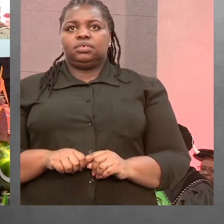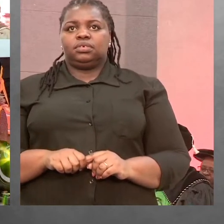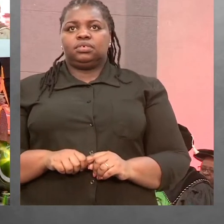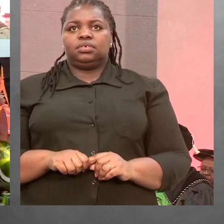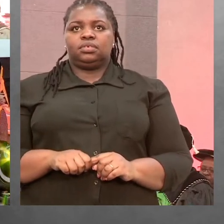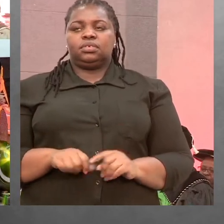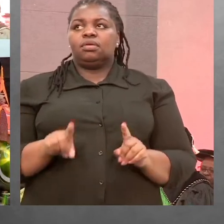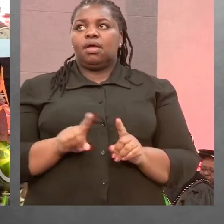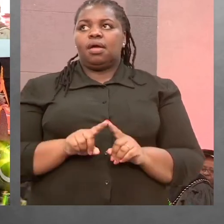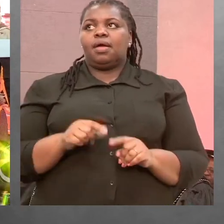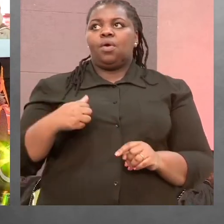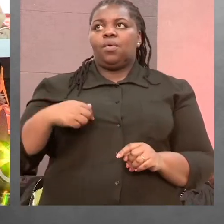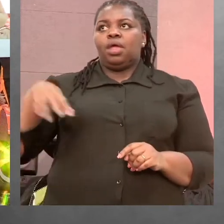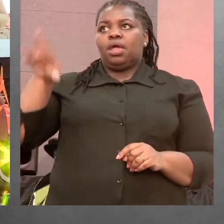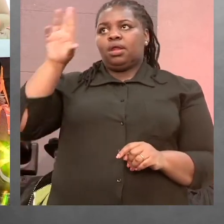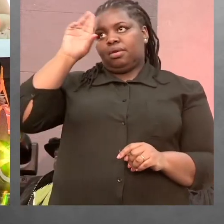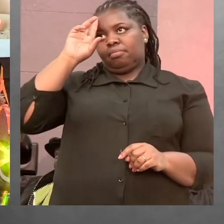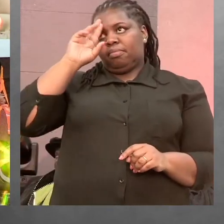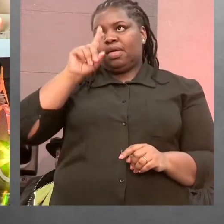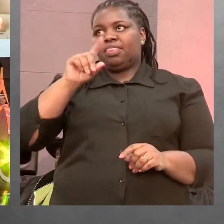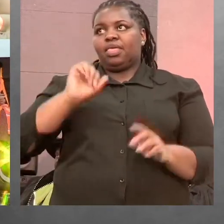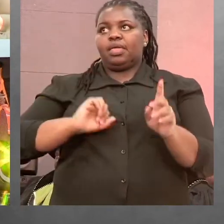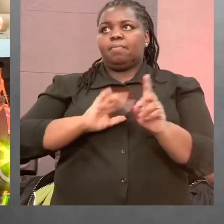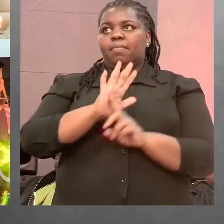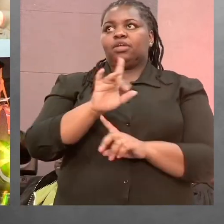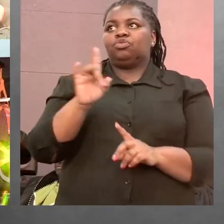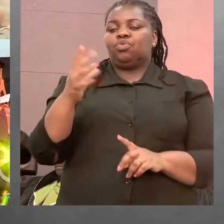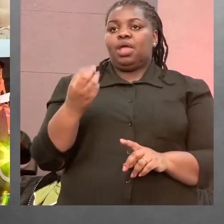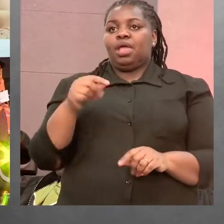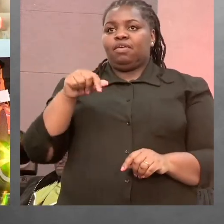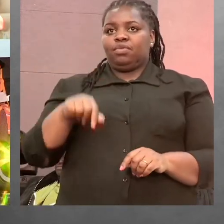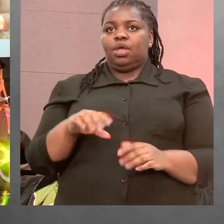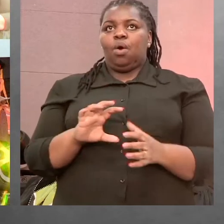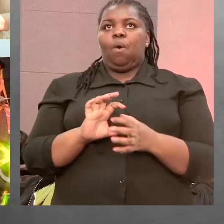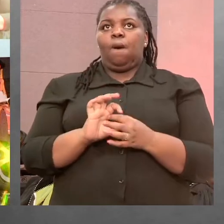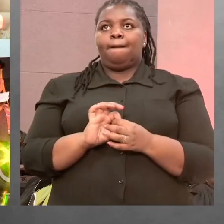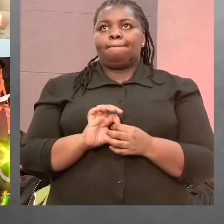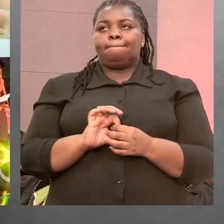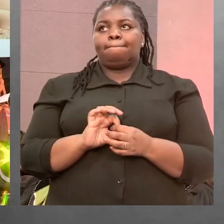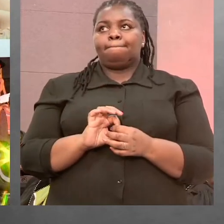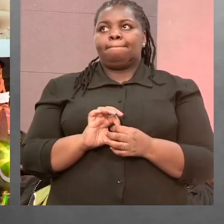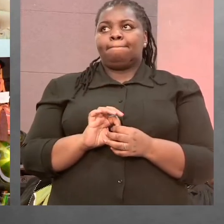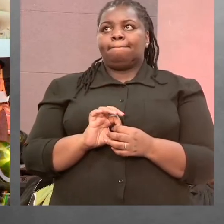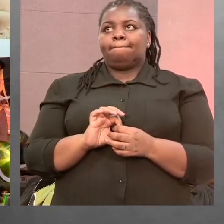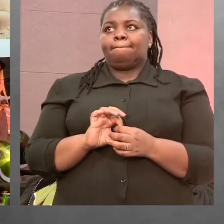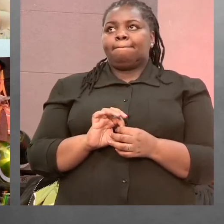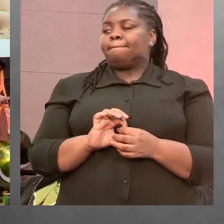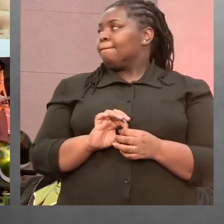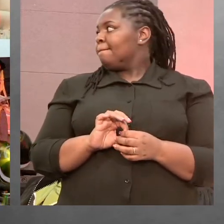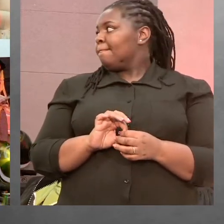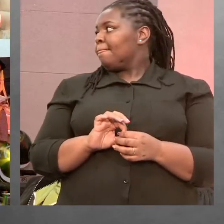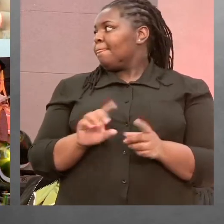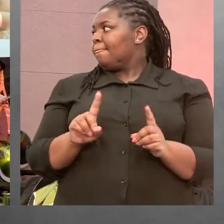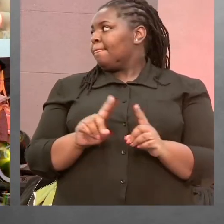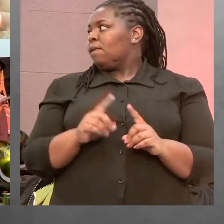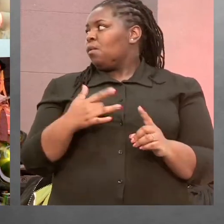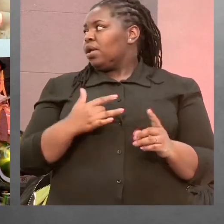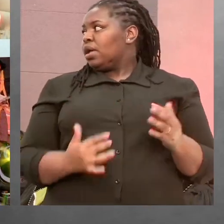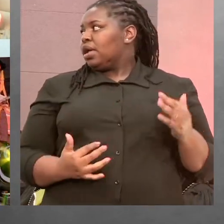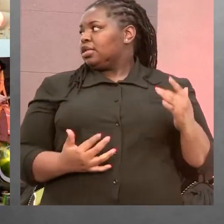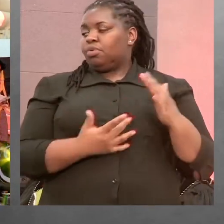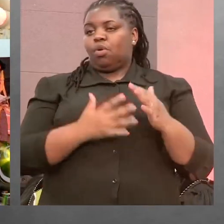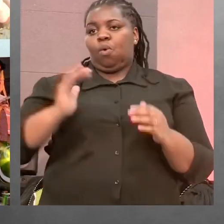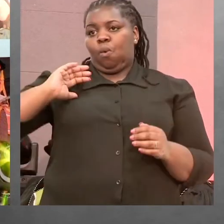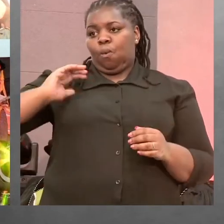we should also remember the impact you've had here at home in APASA and in inspiring the African